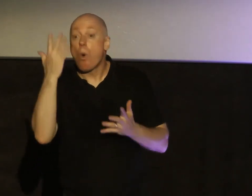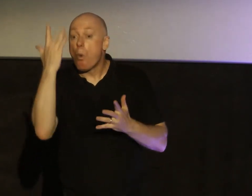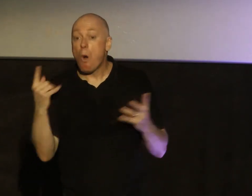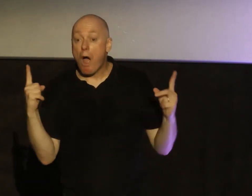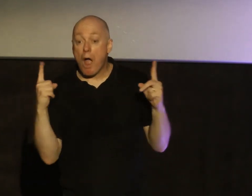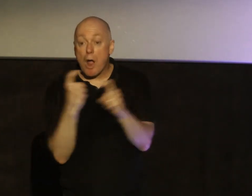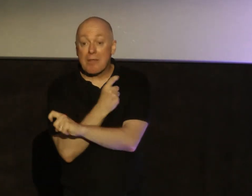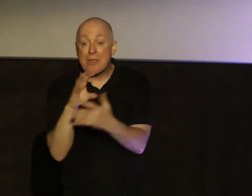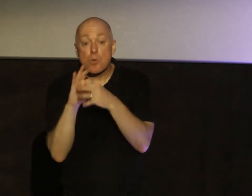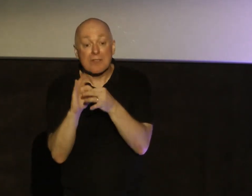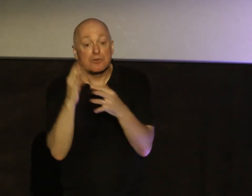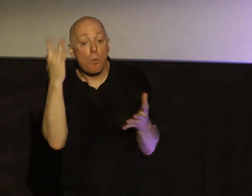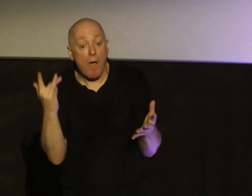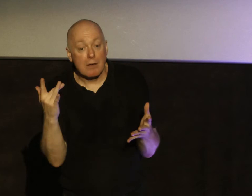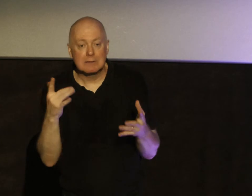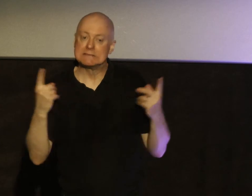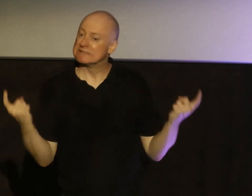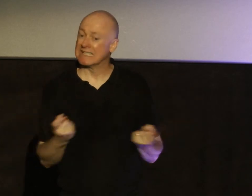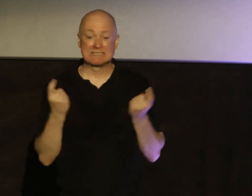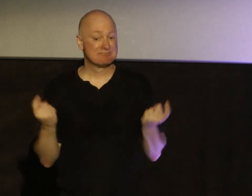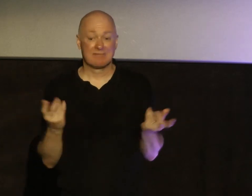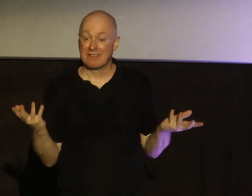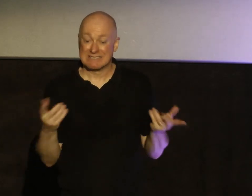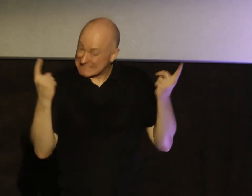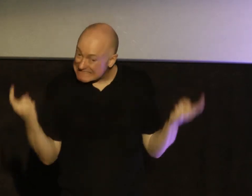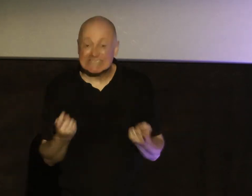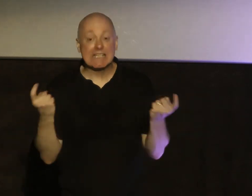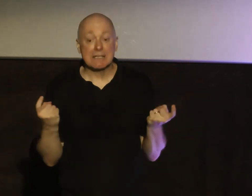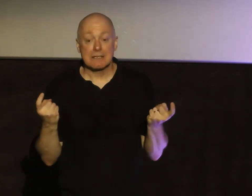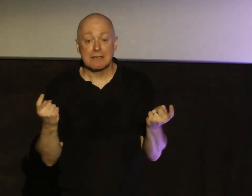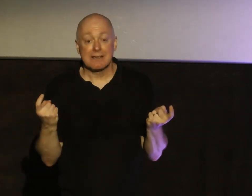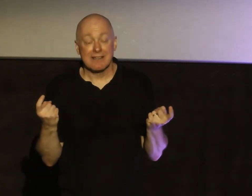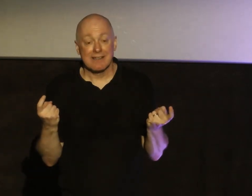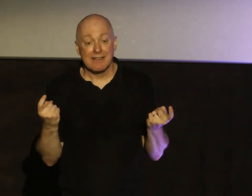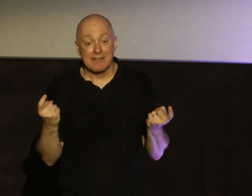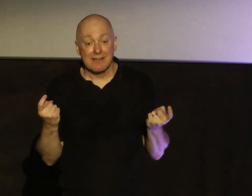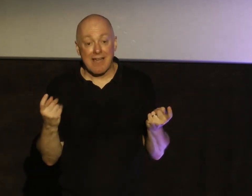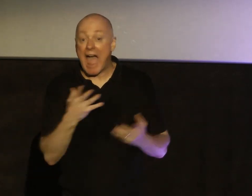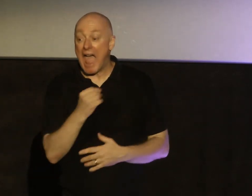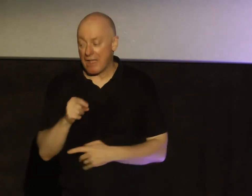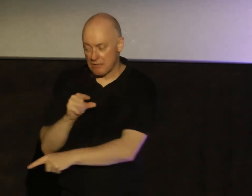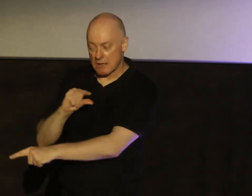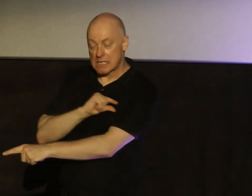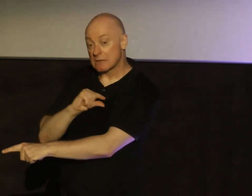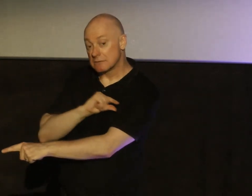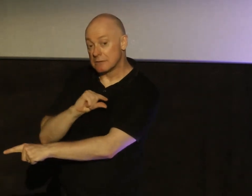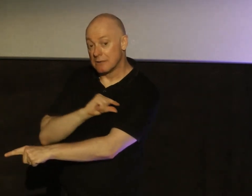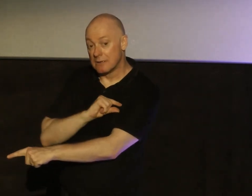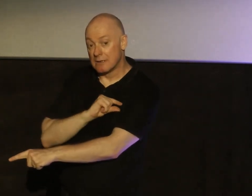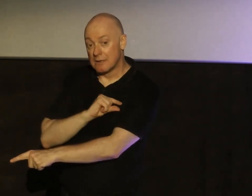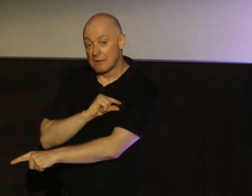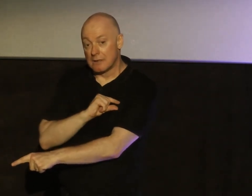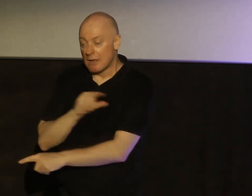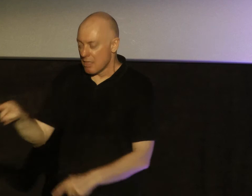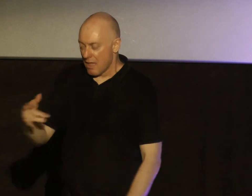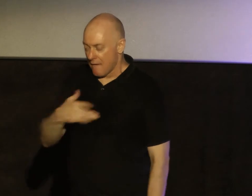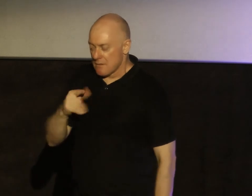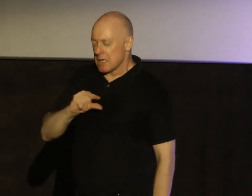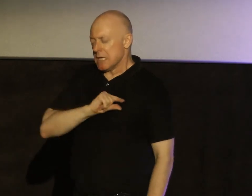these relationships? It's sin. It's sin, and it's guilt. And so they're bearing the guilt of the sin